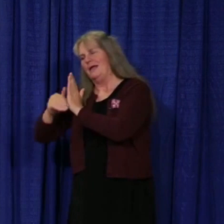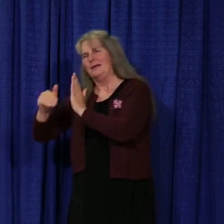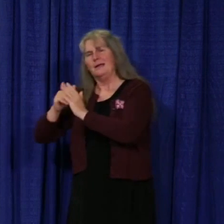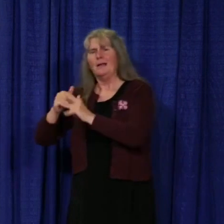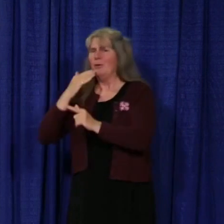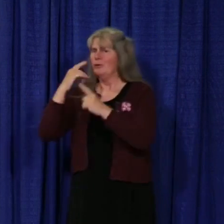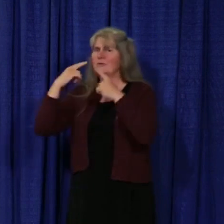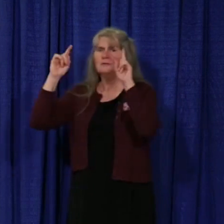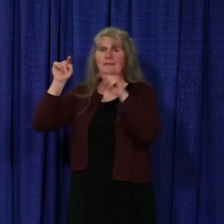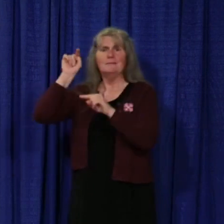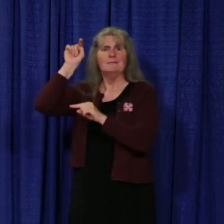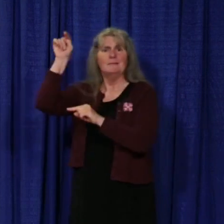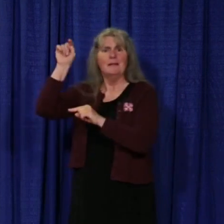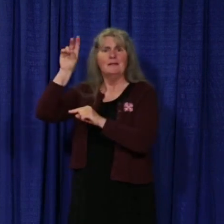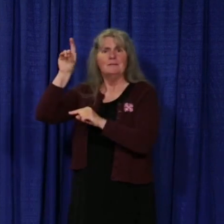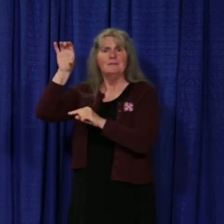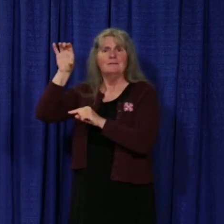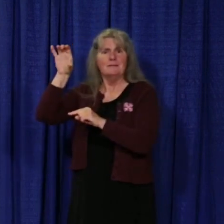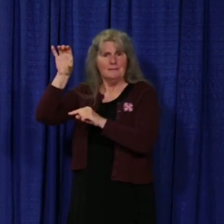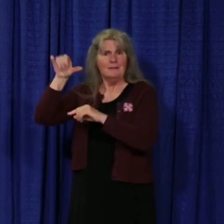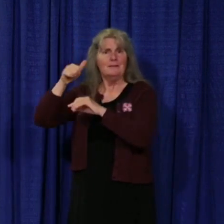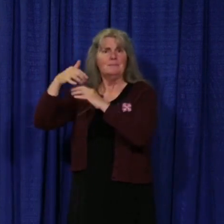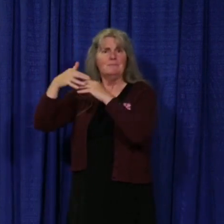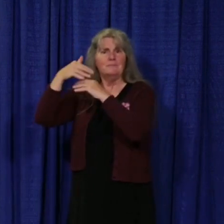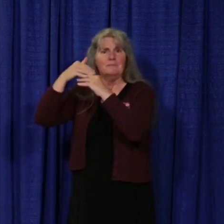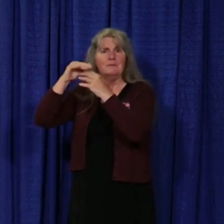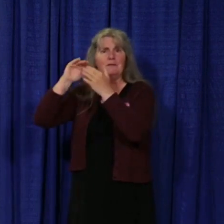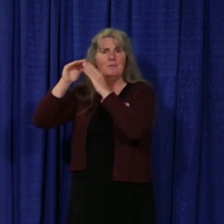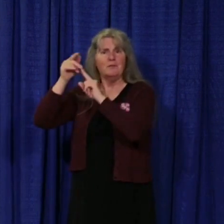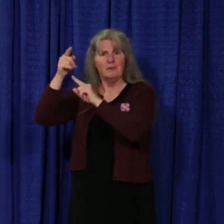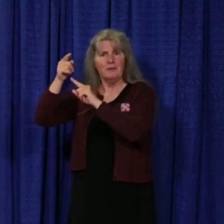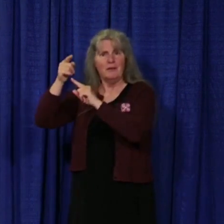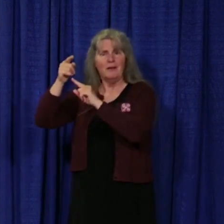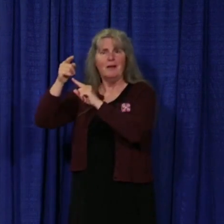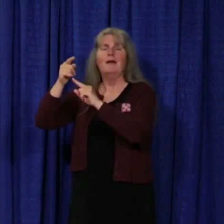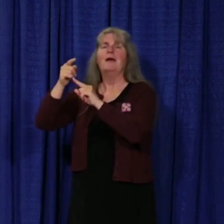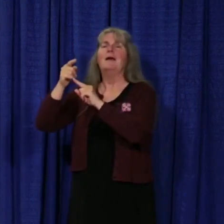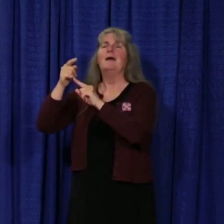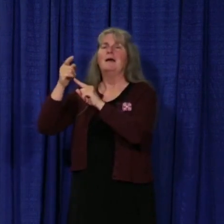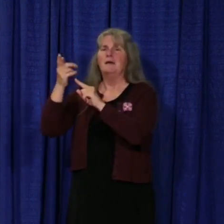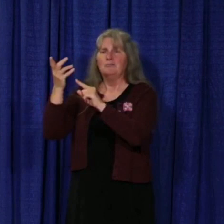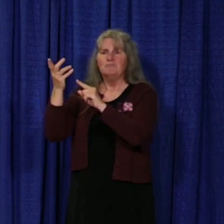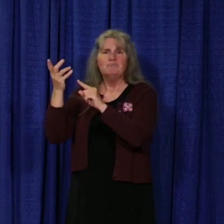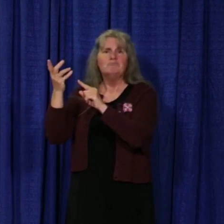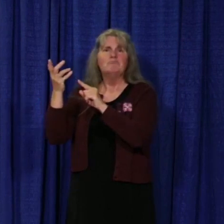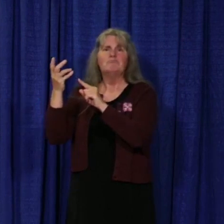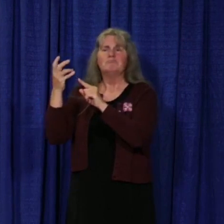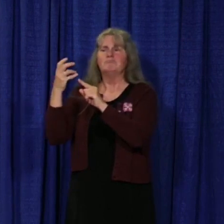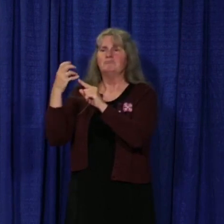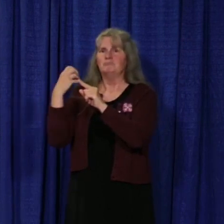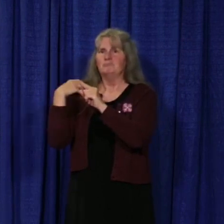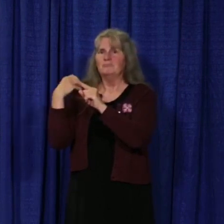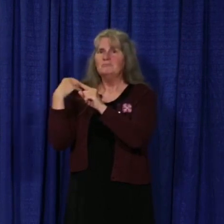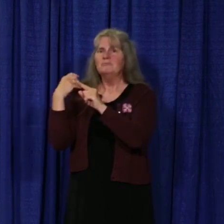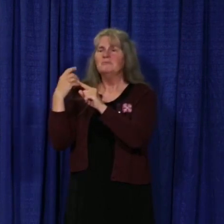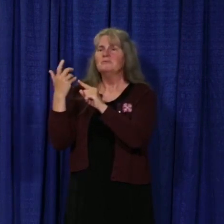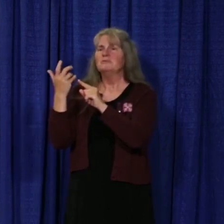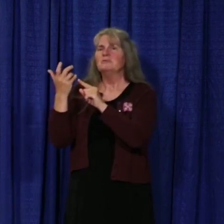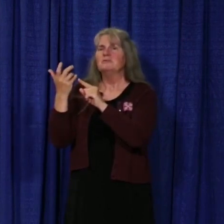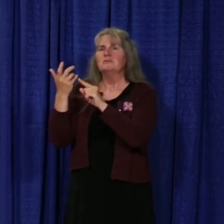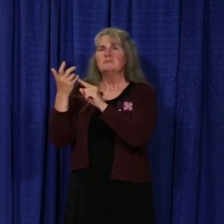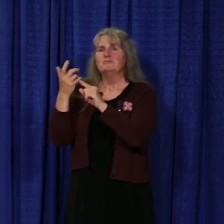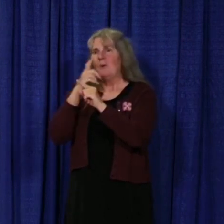really effective tool to not have the folks that are doing enforcement or information